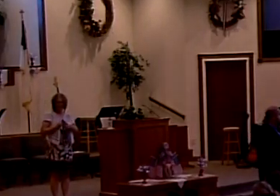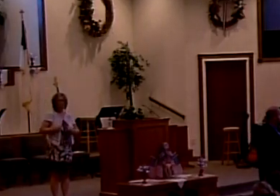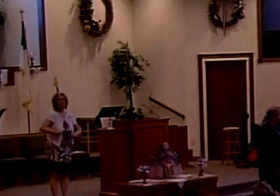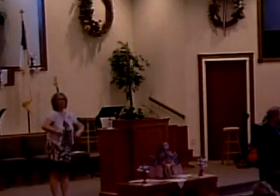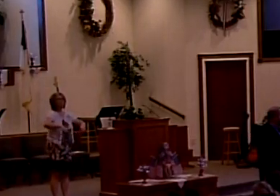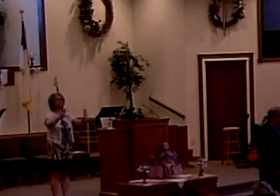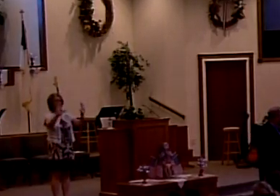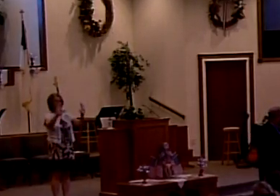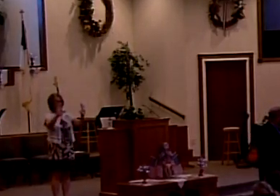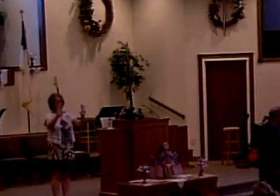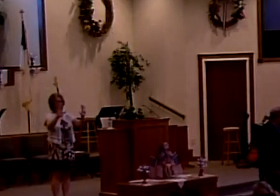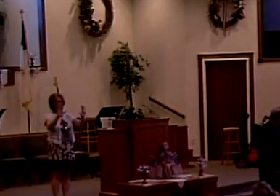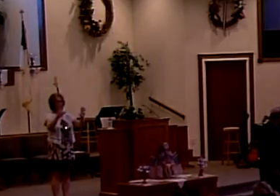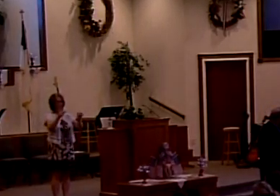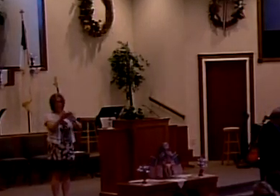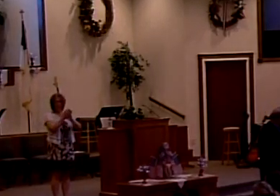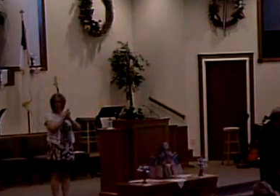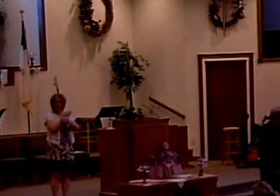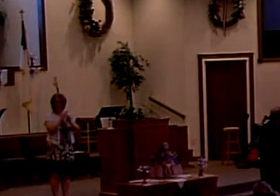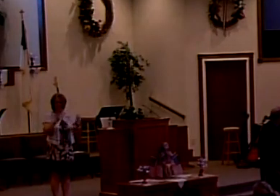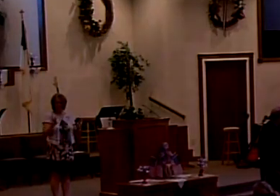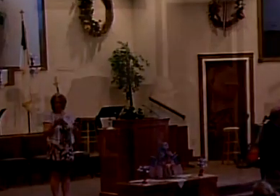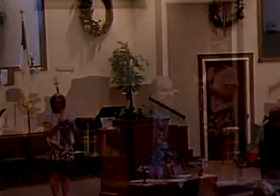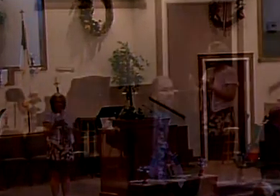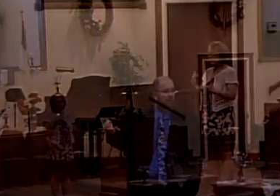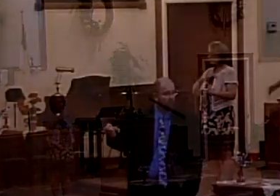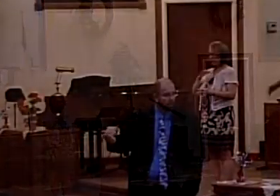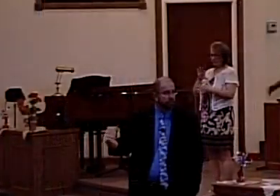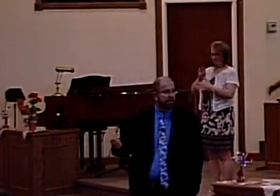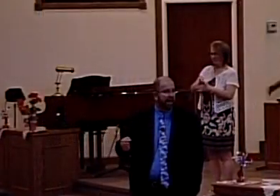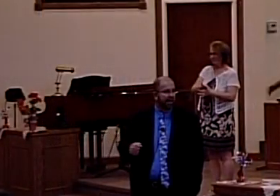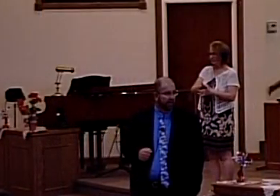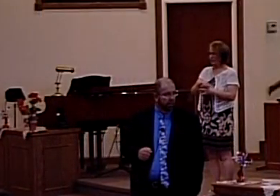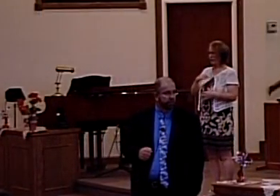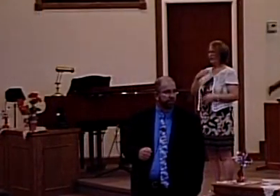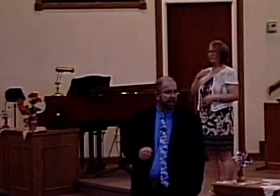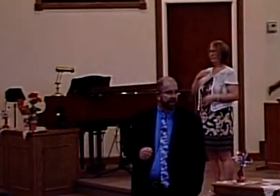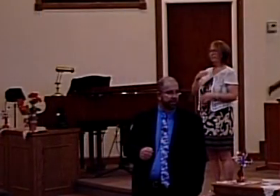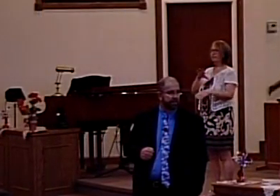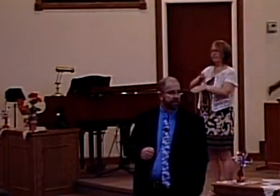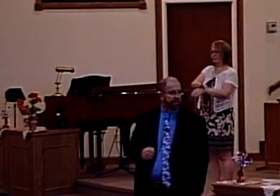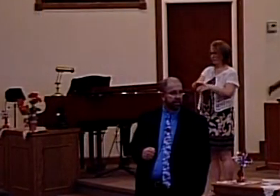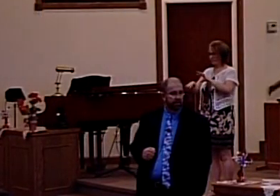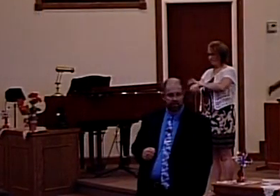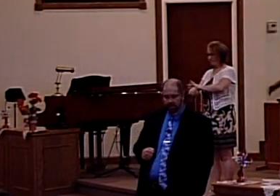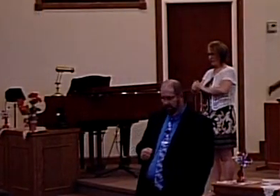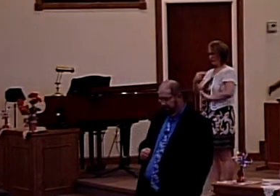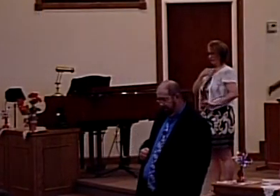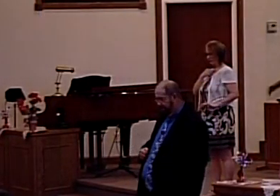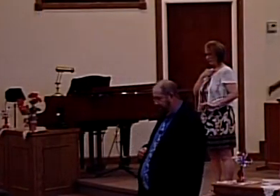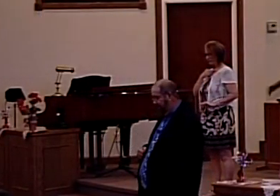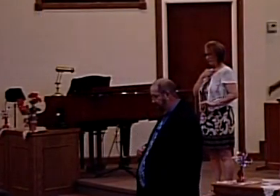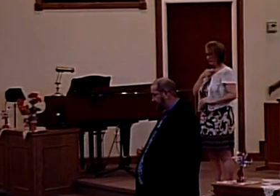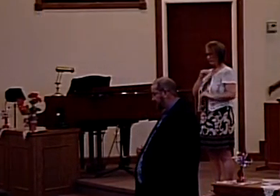you. The things that bind you, the things that hold you back and hold you down.